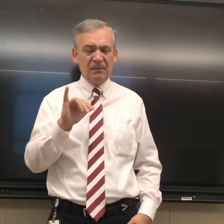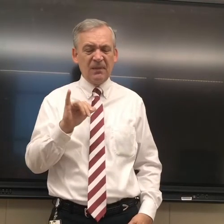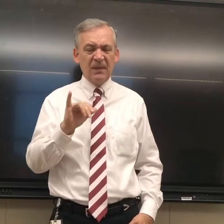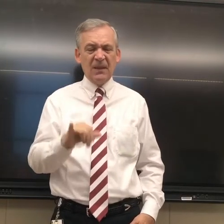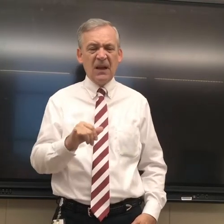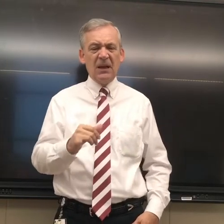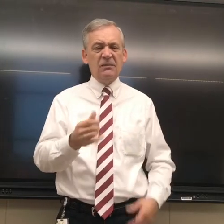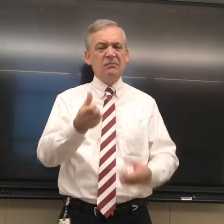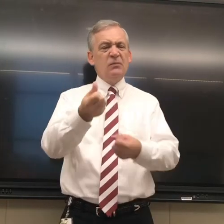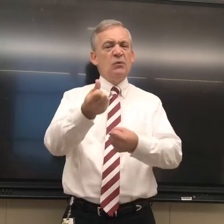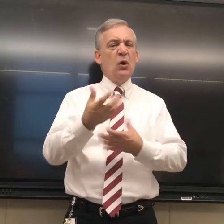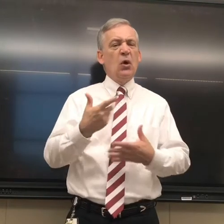of my innocence.